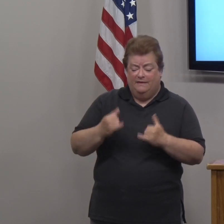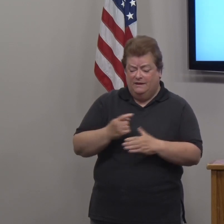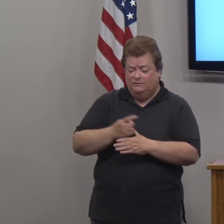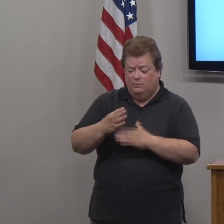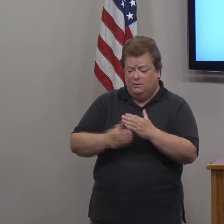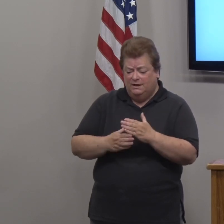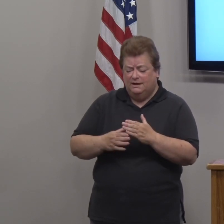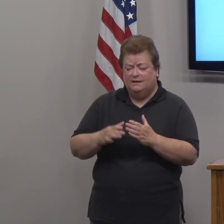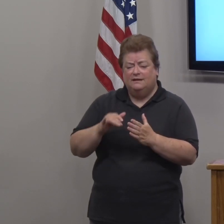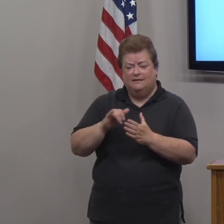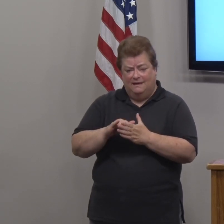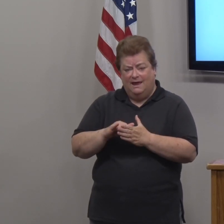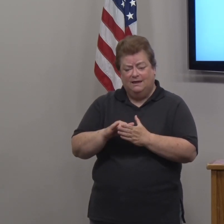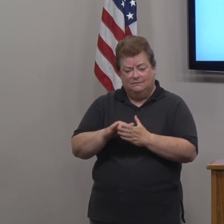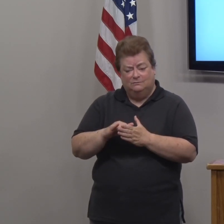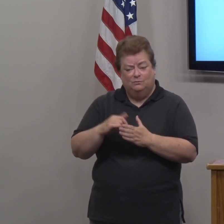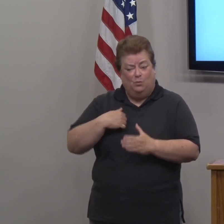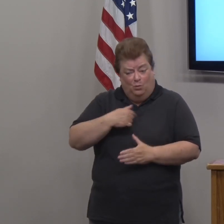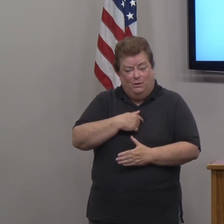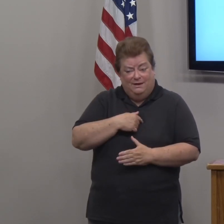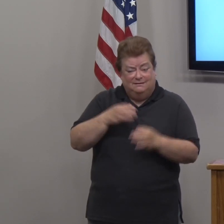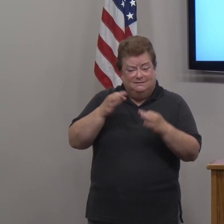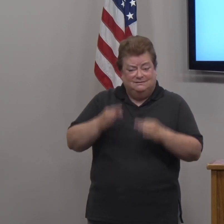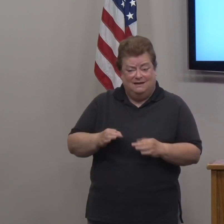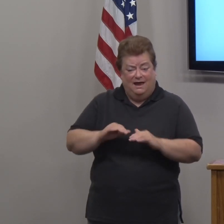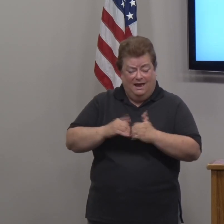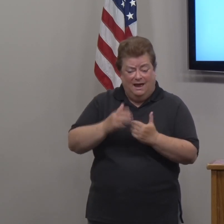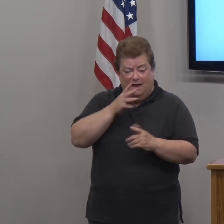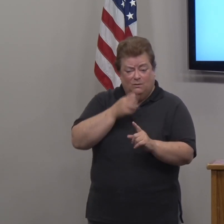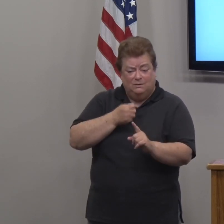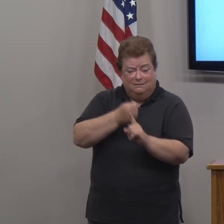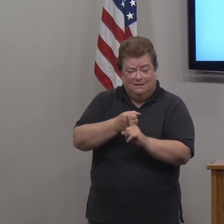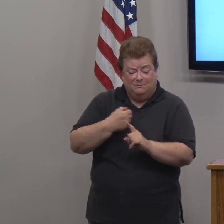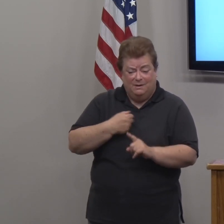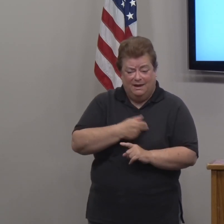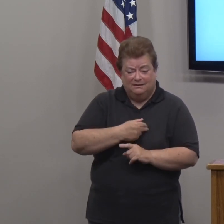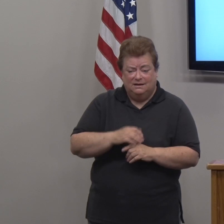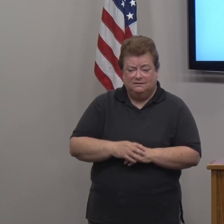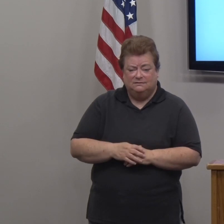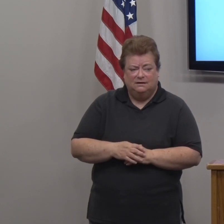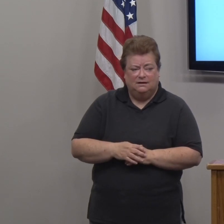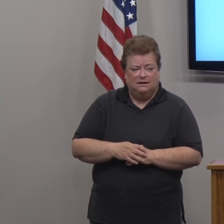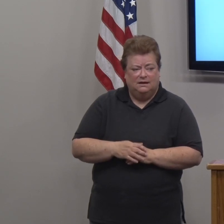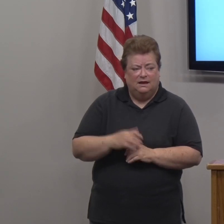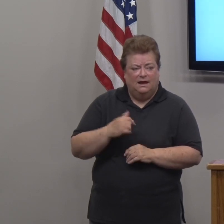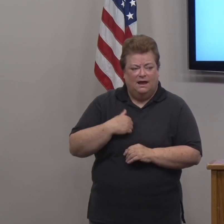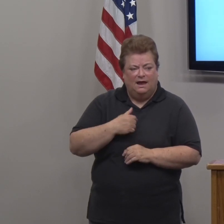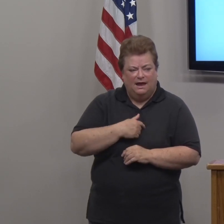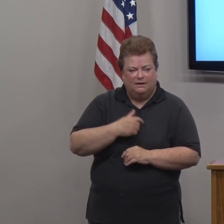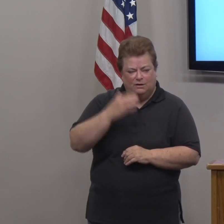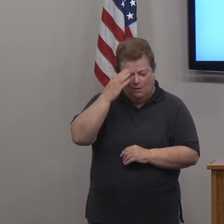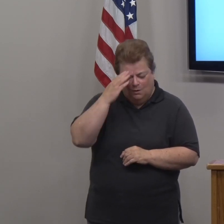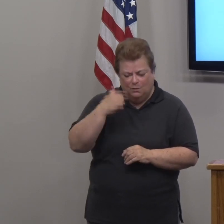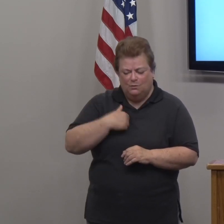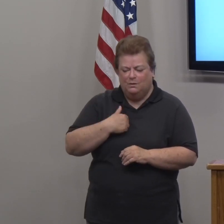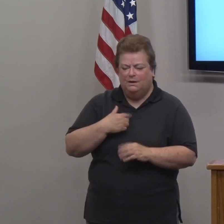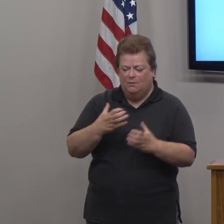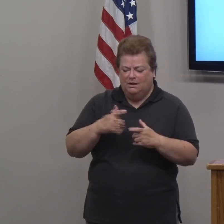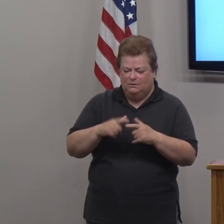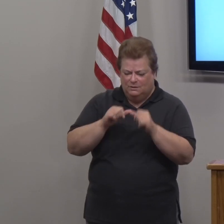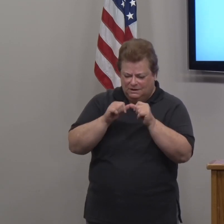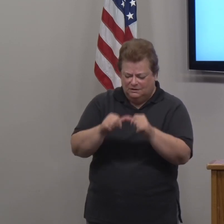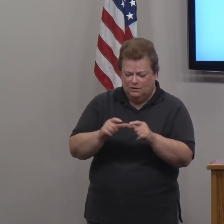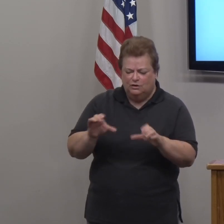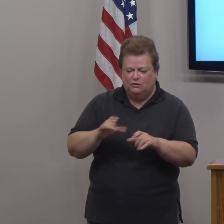are ours to decide. I know Lincoln's residents have the compassion and understanding to continue to do the right thing,